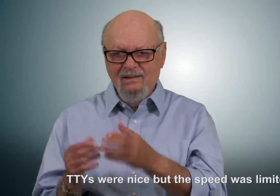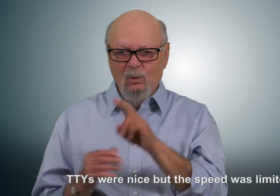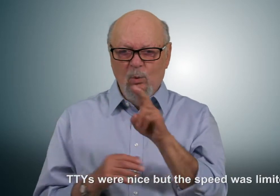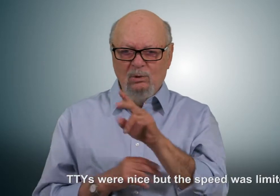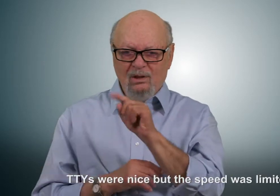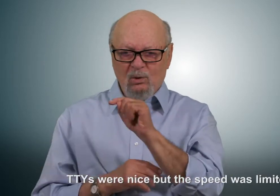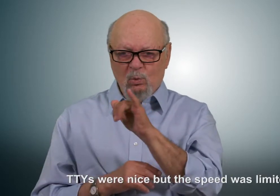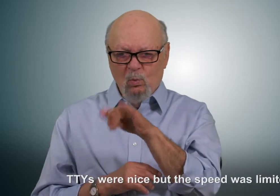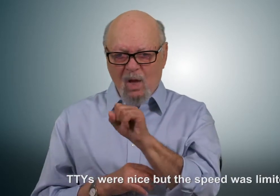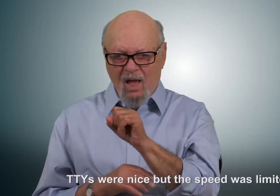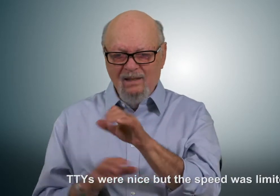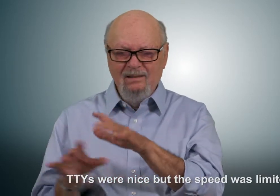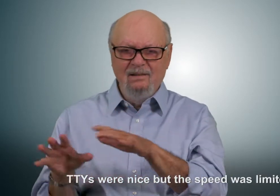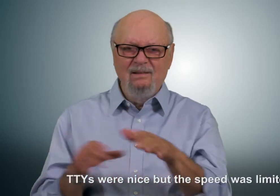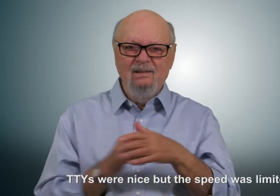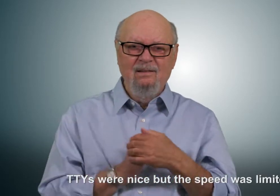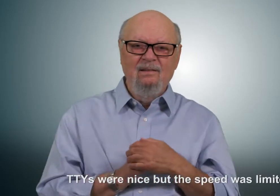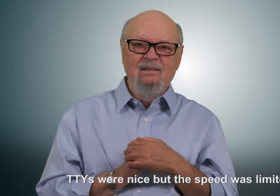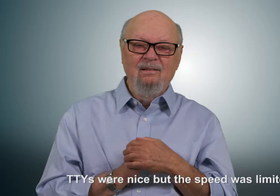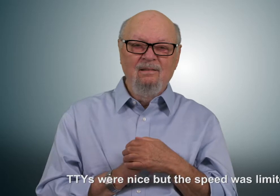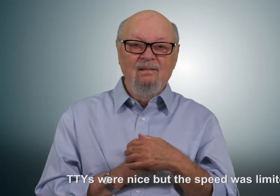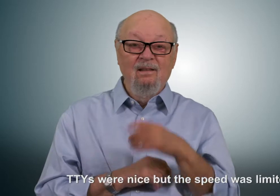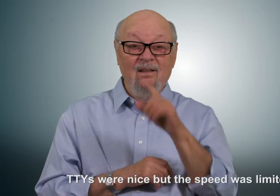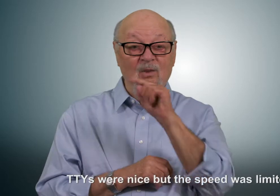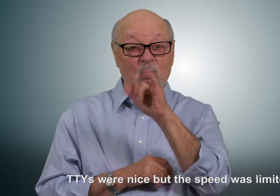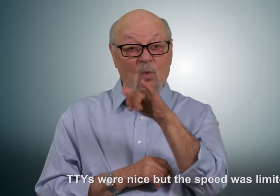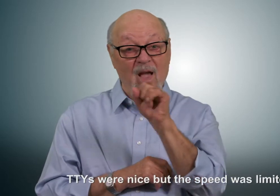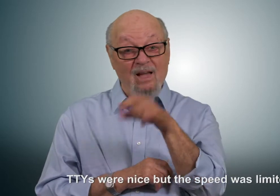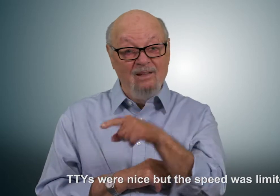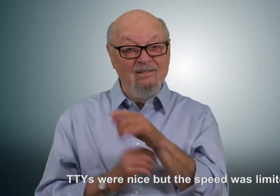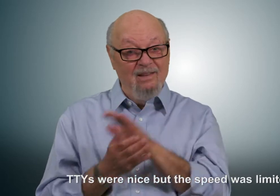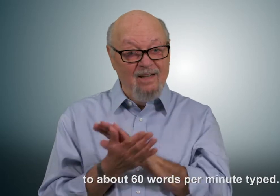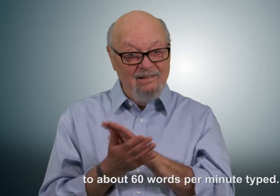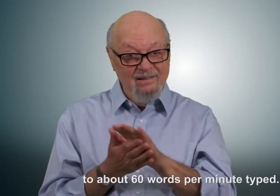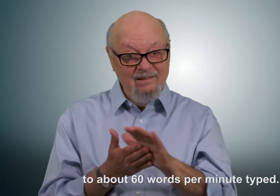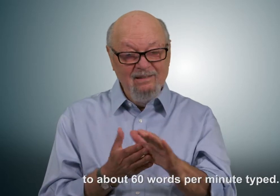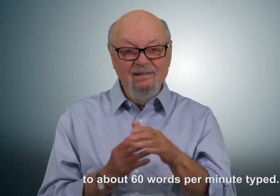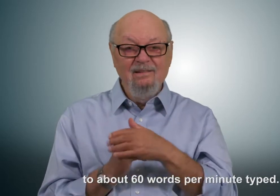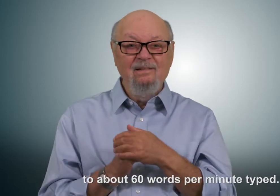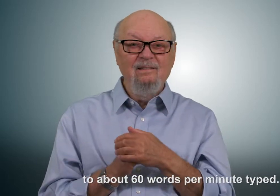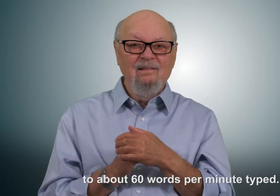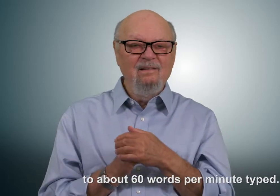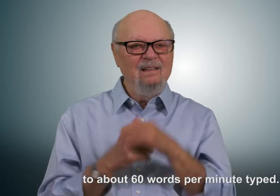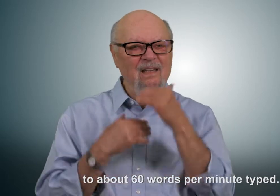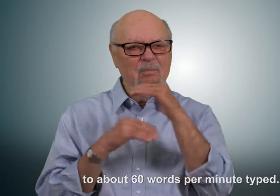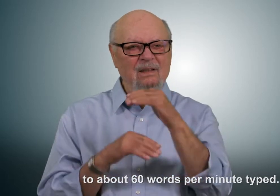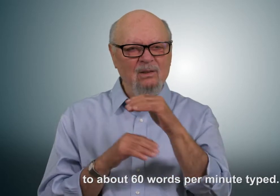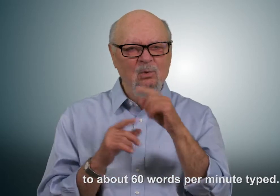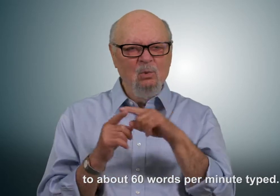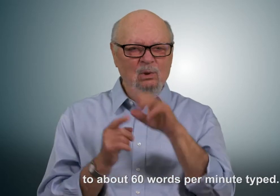TTYs were nice, but the speed was limited to about 60 words per minute typed.